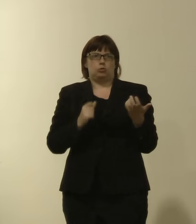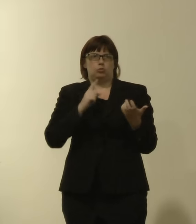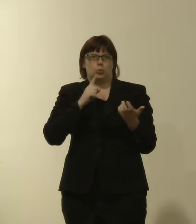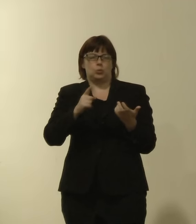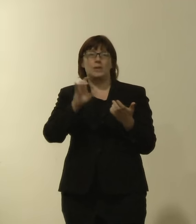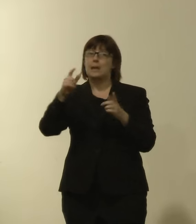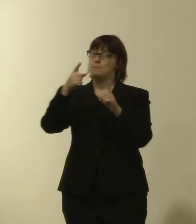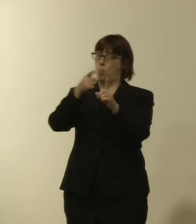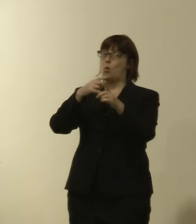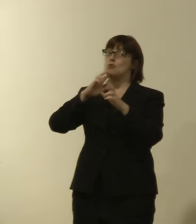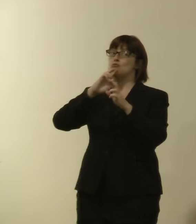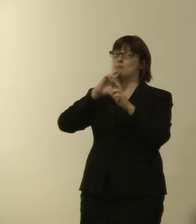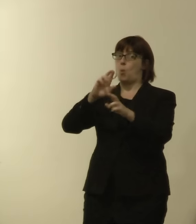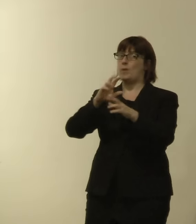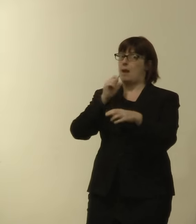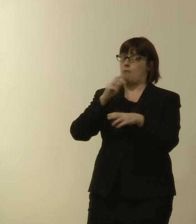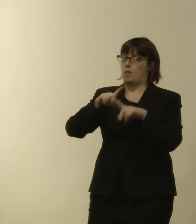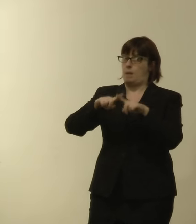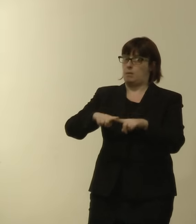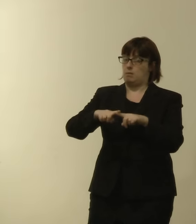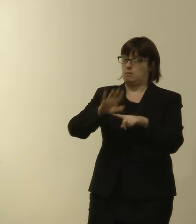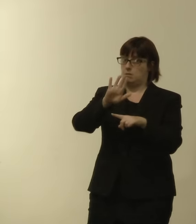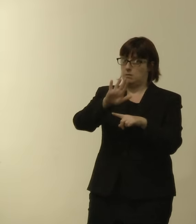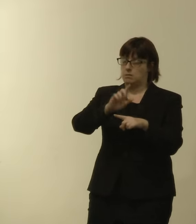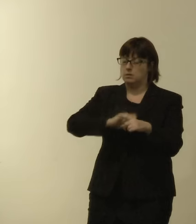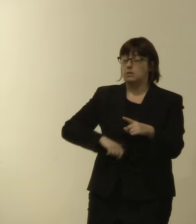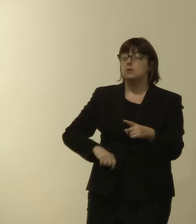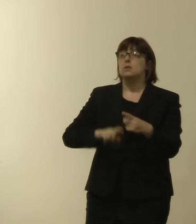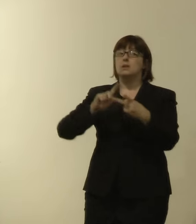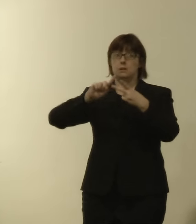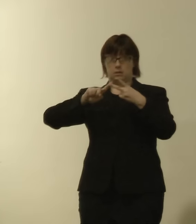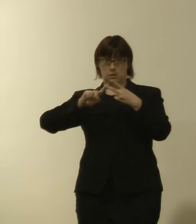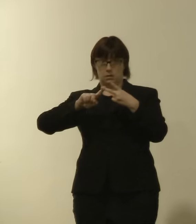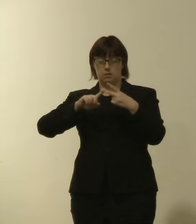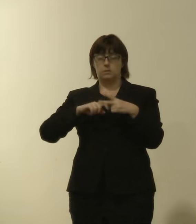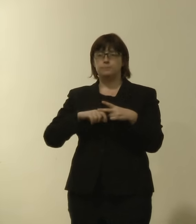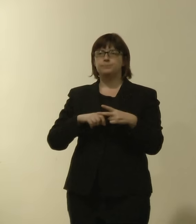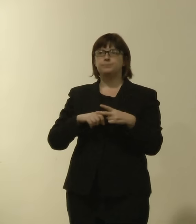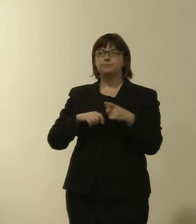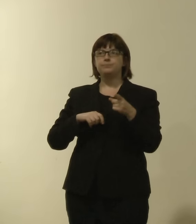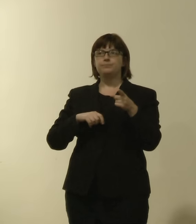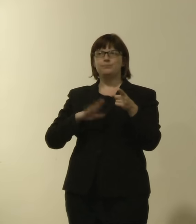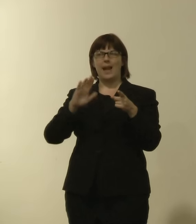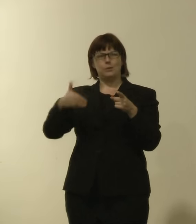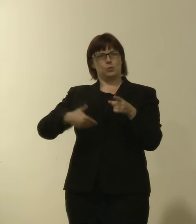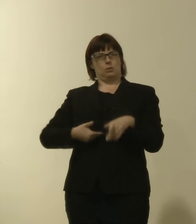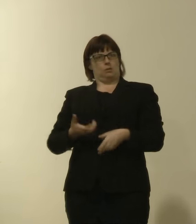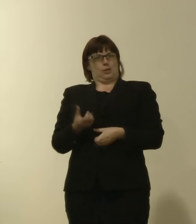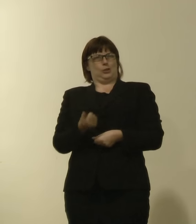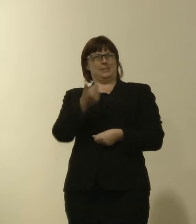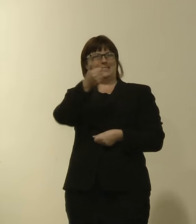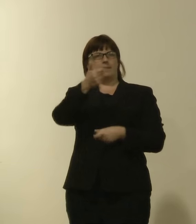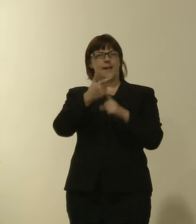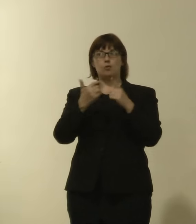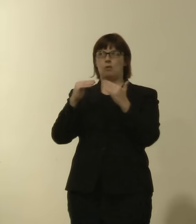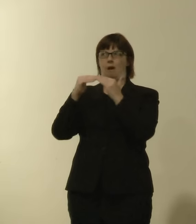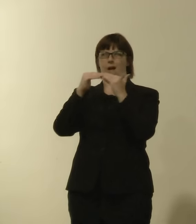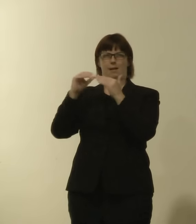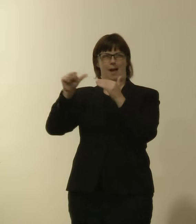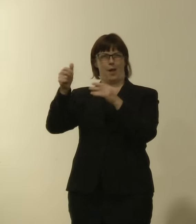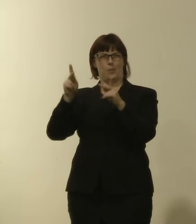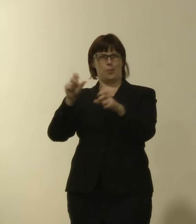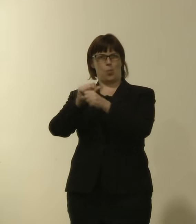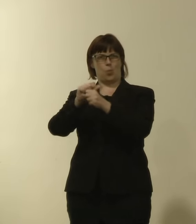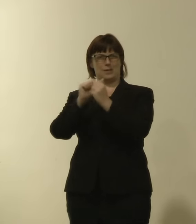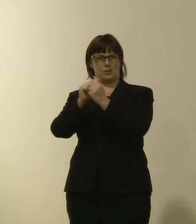That's point one. You have to, you know, trust yourself a little bit and your colleagues, you know. And I